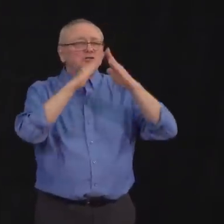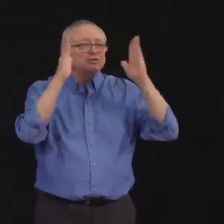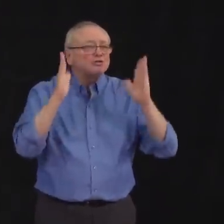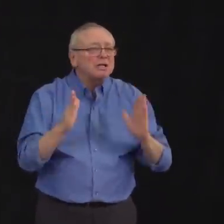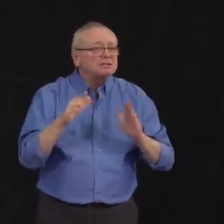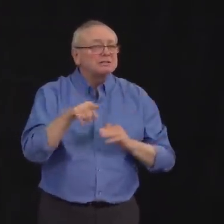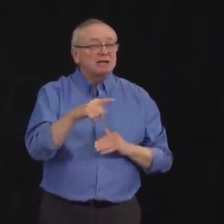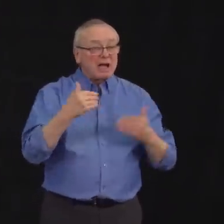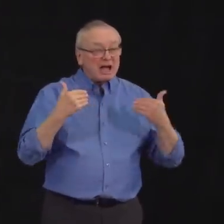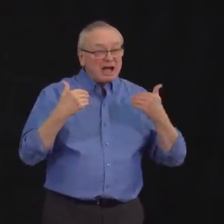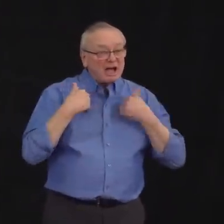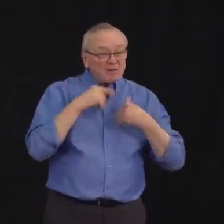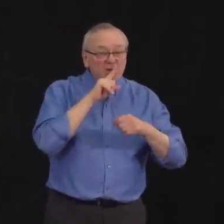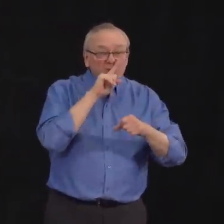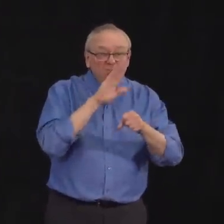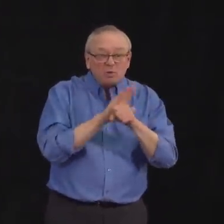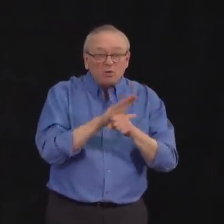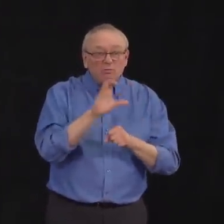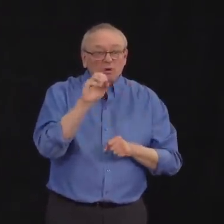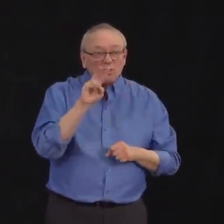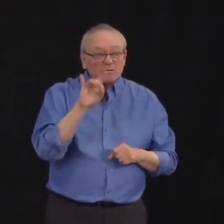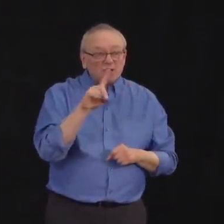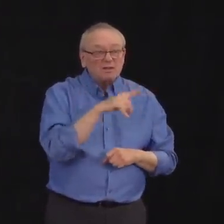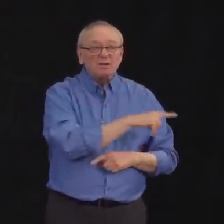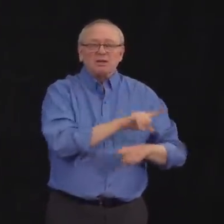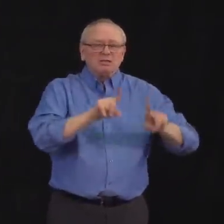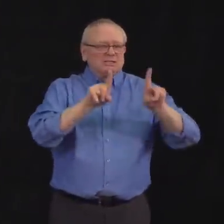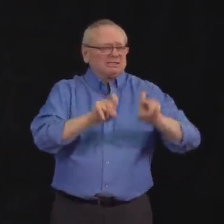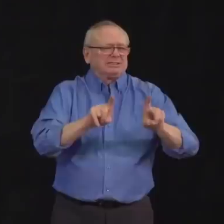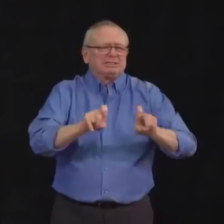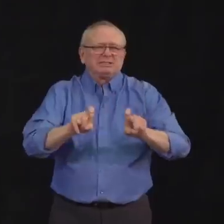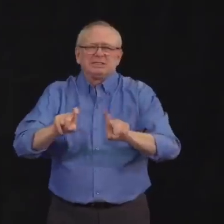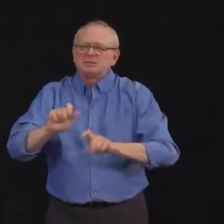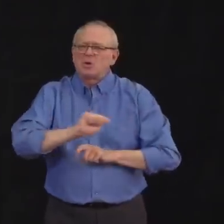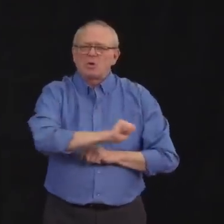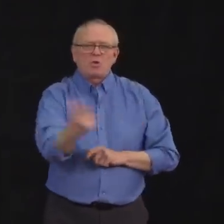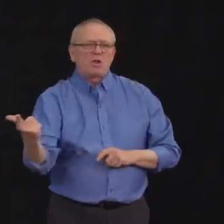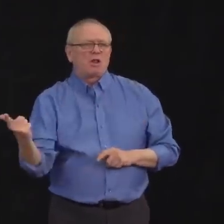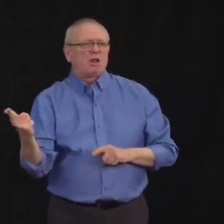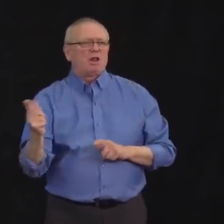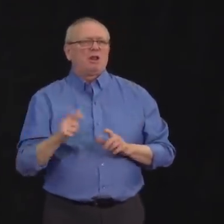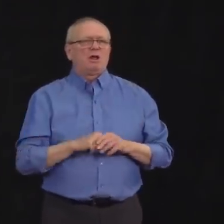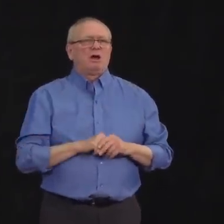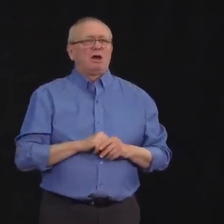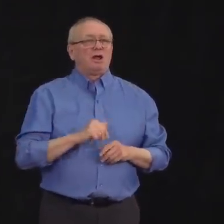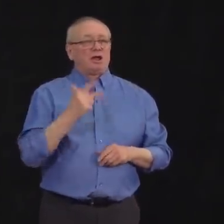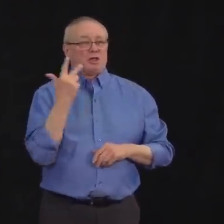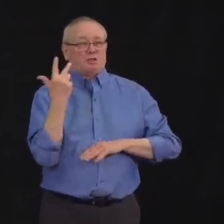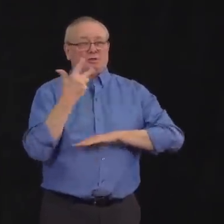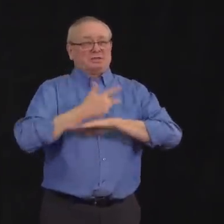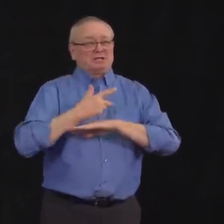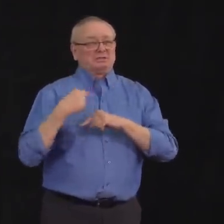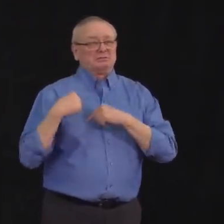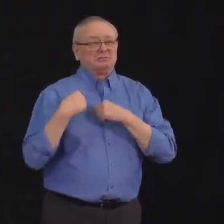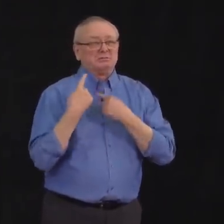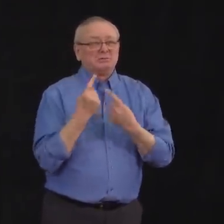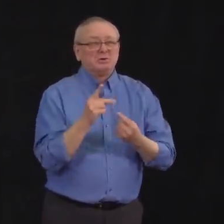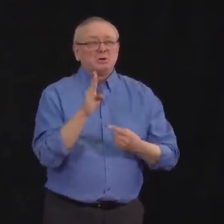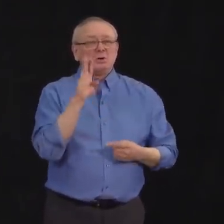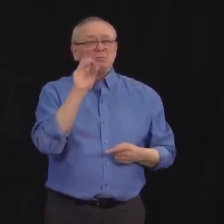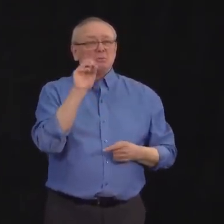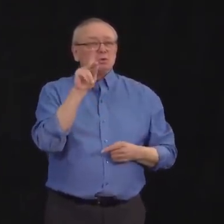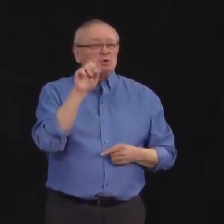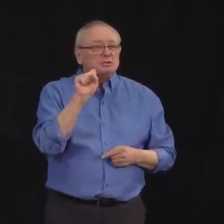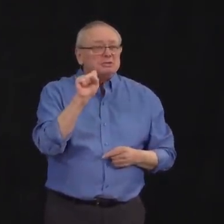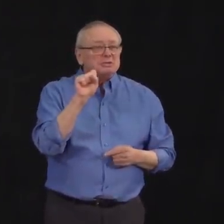large volume testing to residents of Brooks over 3 days earlier this week, and have continued to do the regular daily work